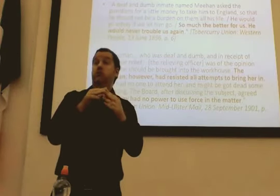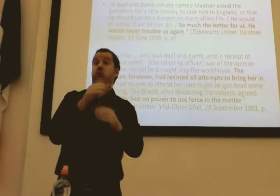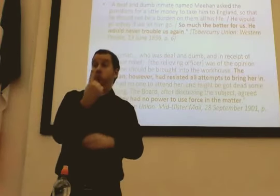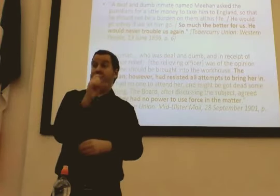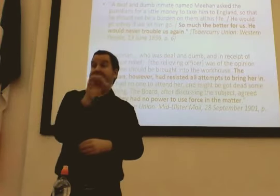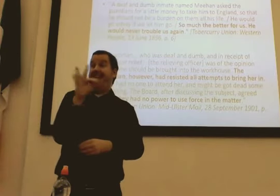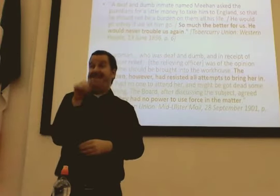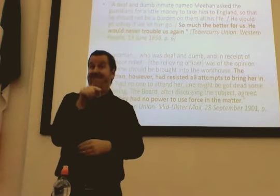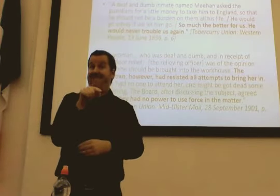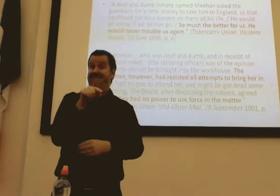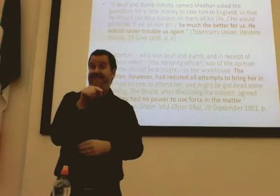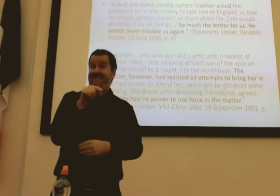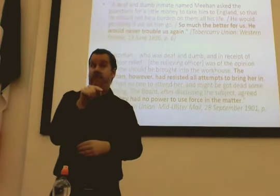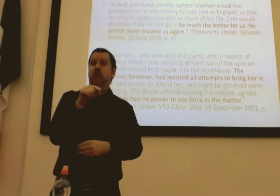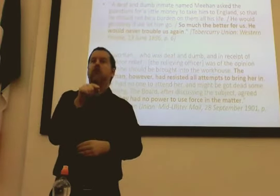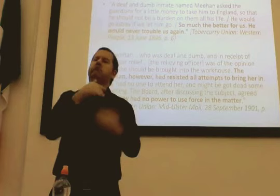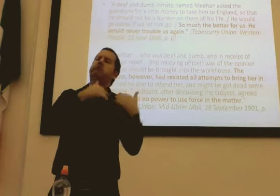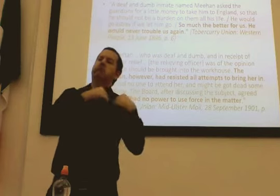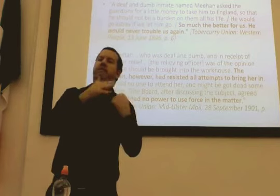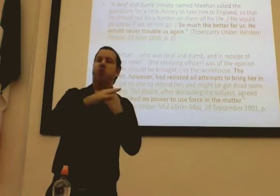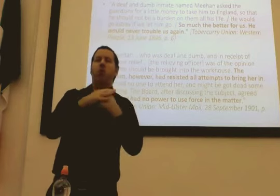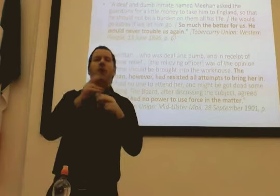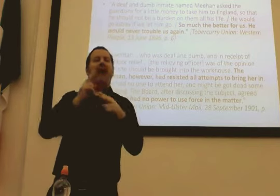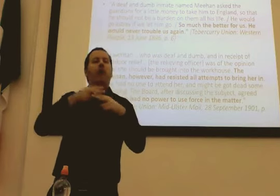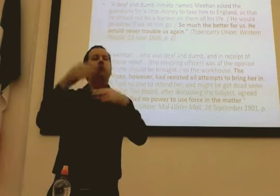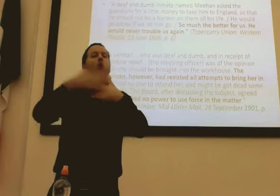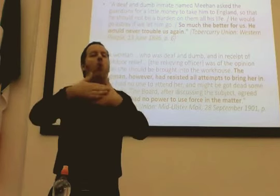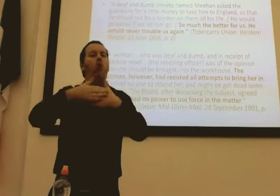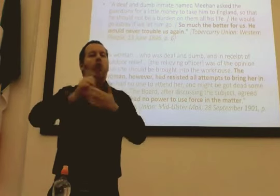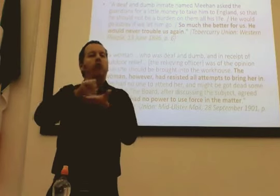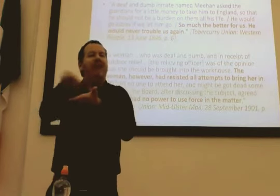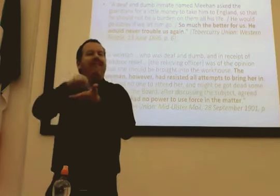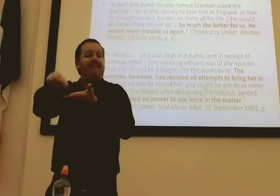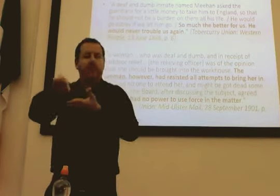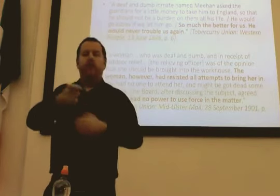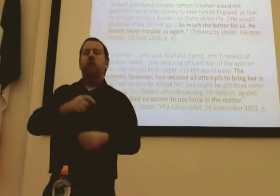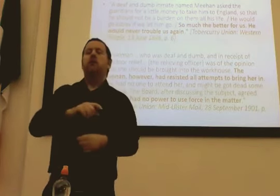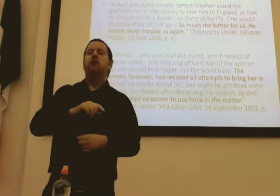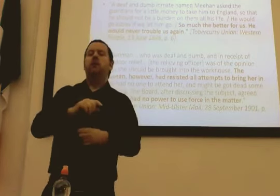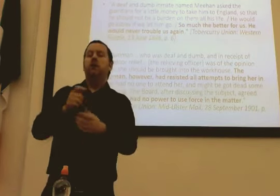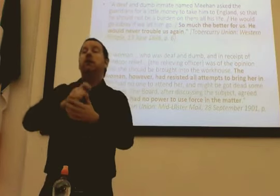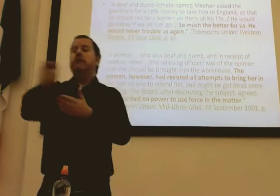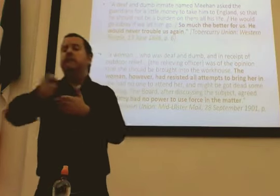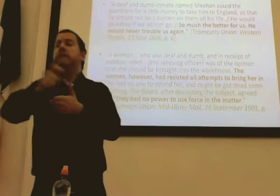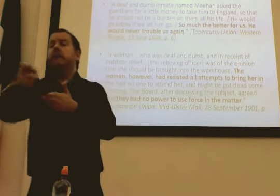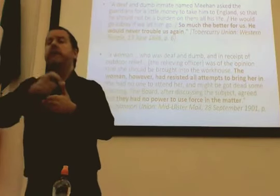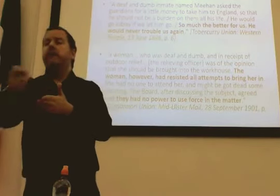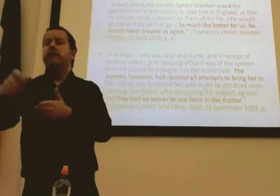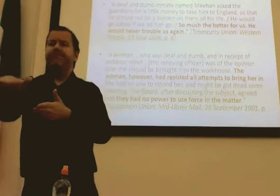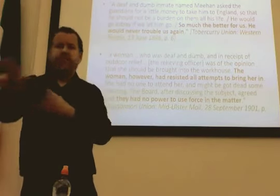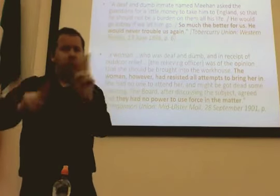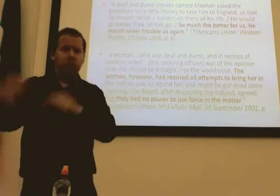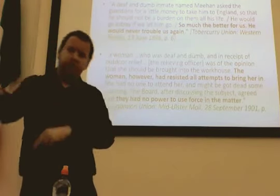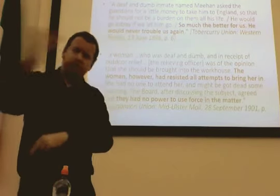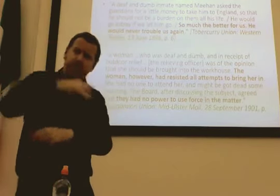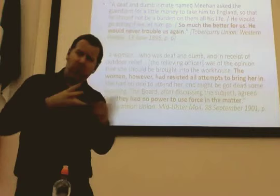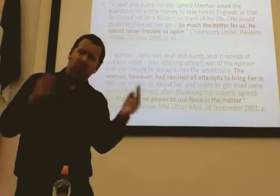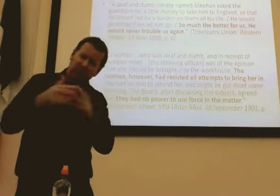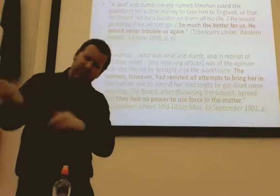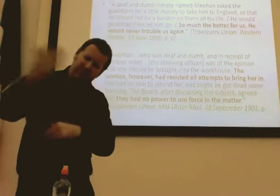her. And one staff from the workhouse who was responsible for that outdoor relief, that's the distance thing, were constantly paying her,